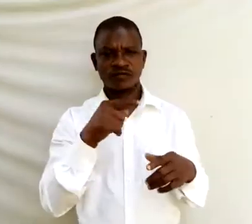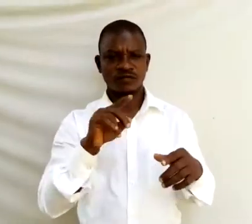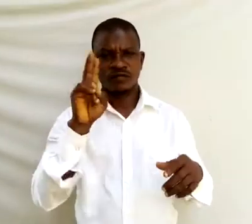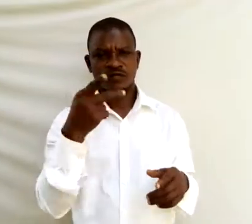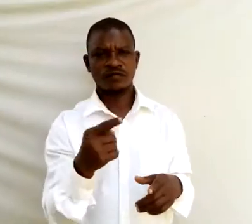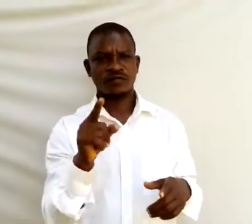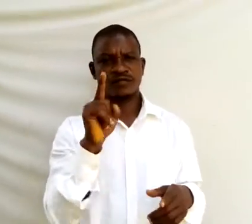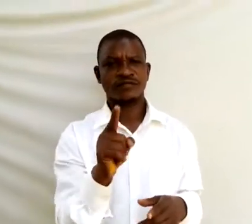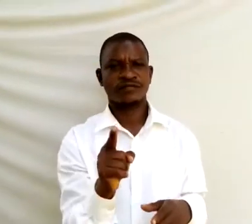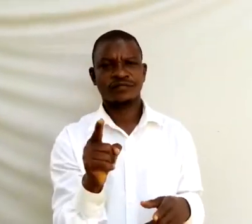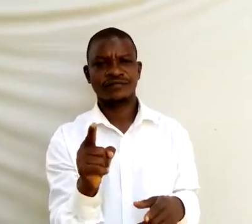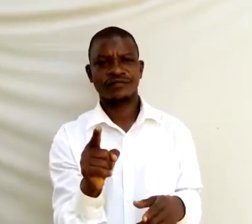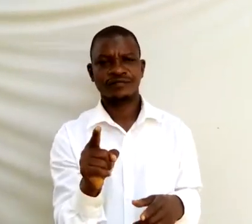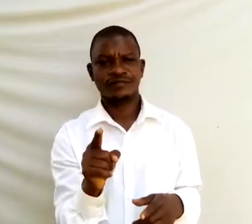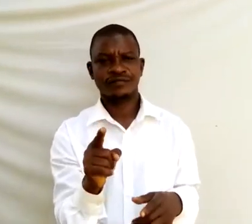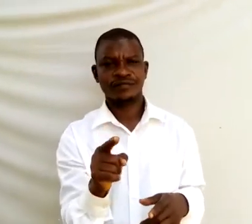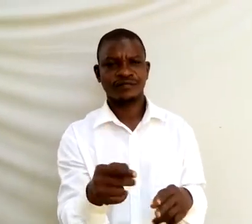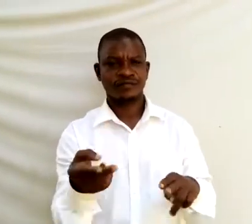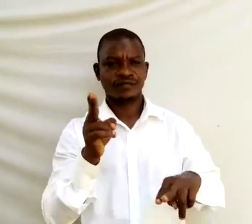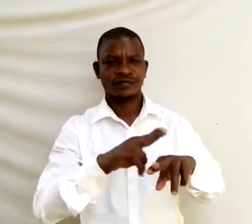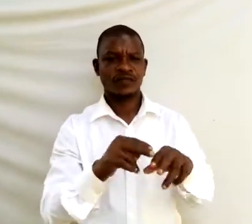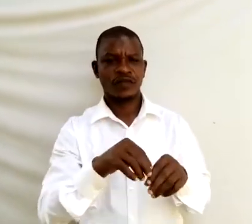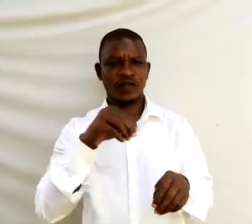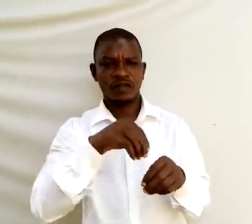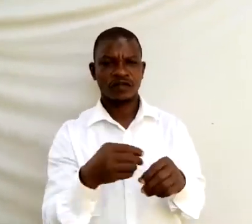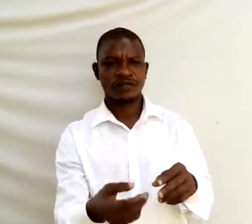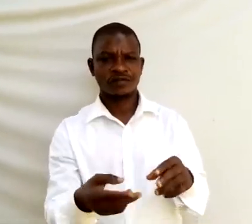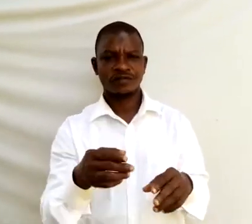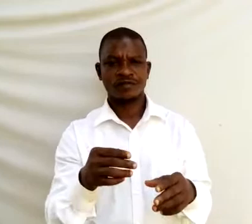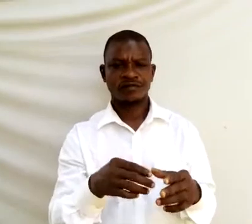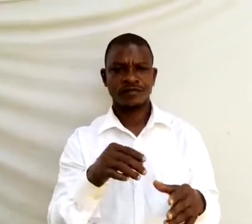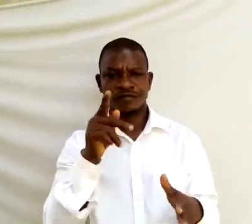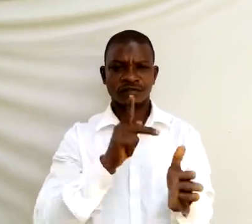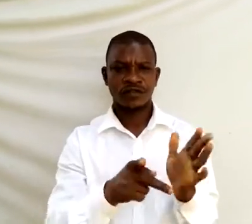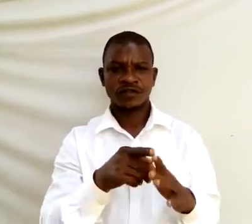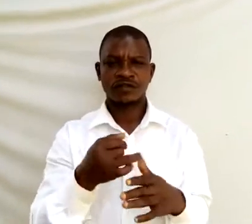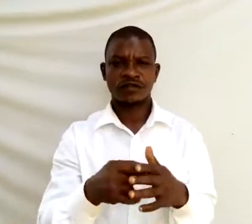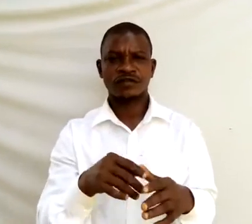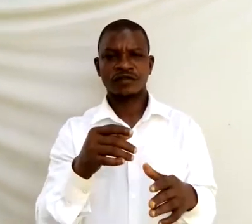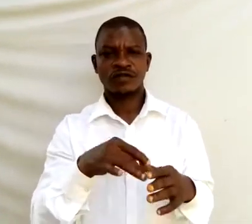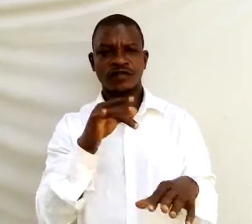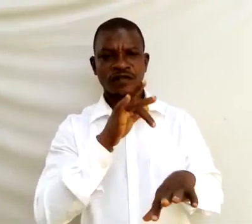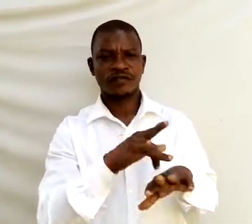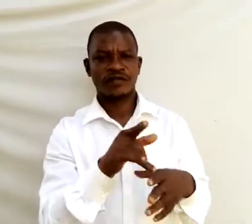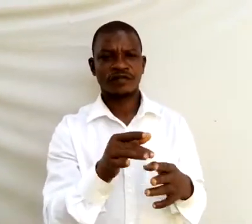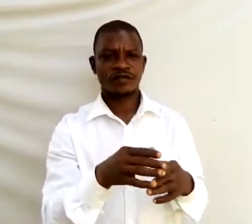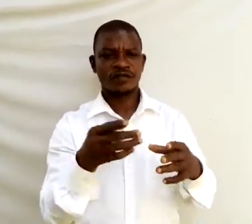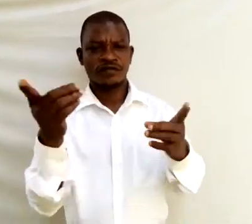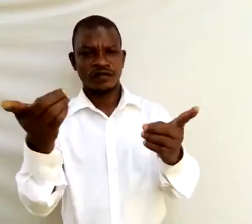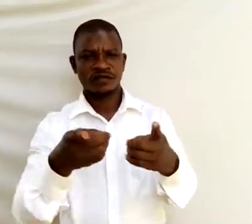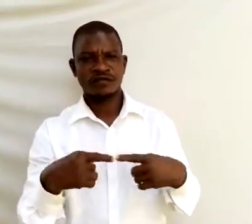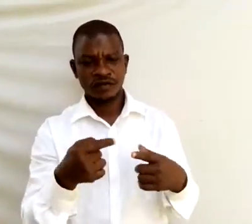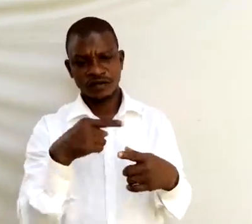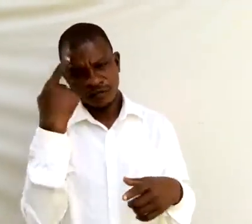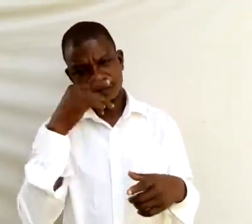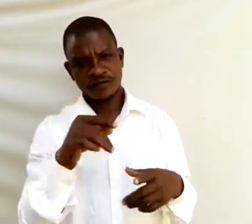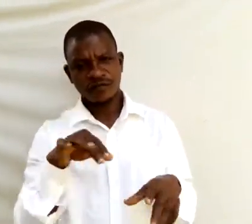one. Increase in the price of cars and effects on the demand for petrol.